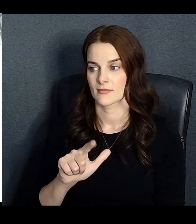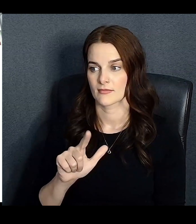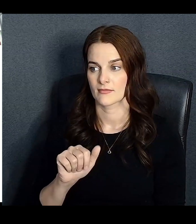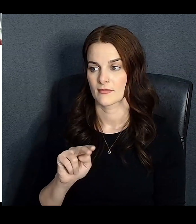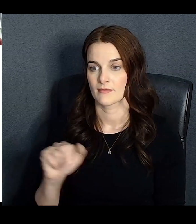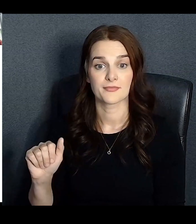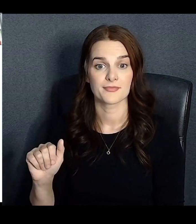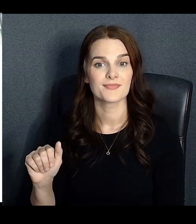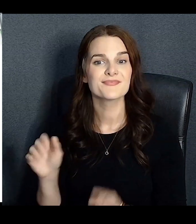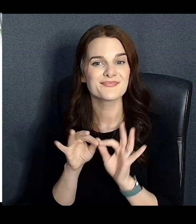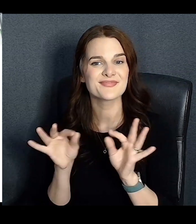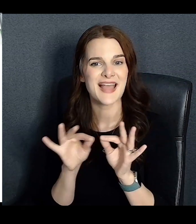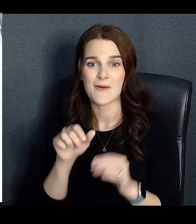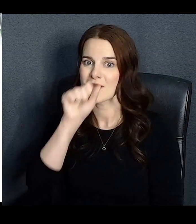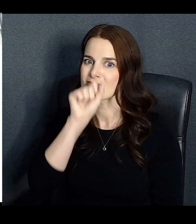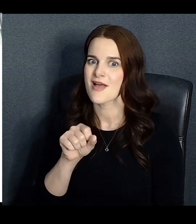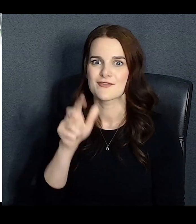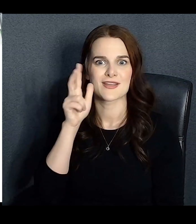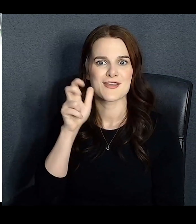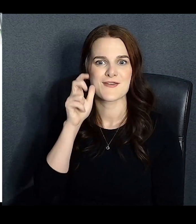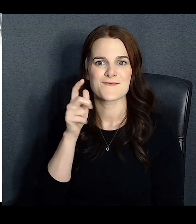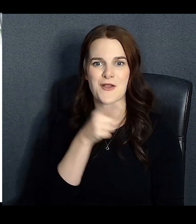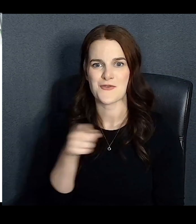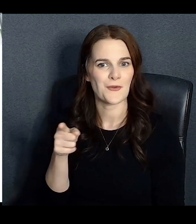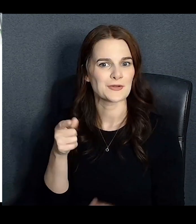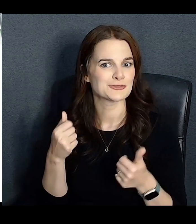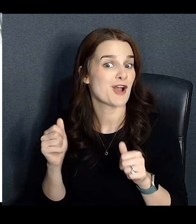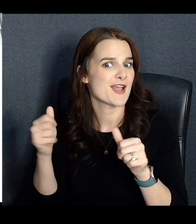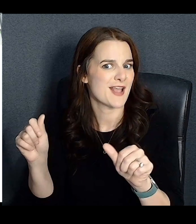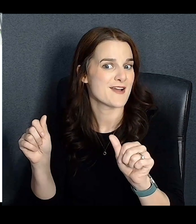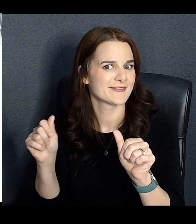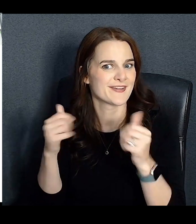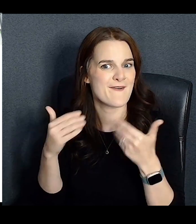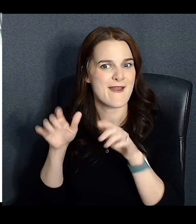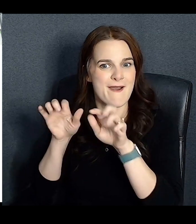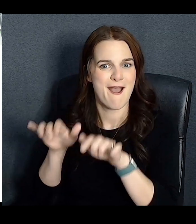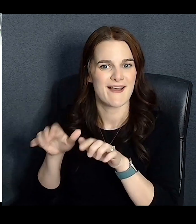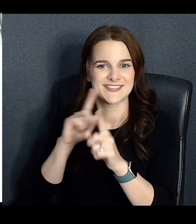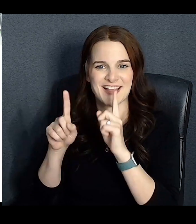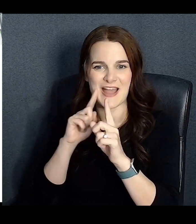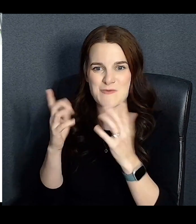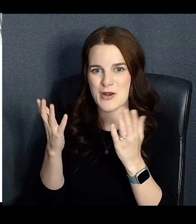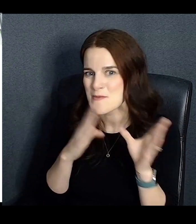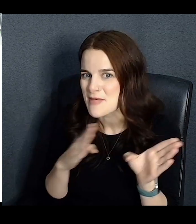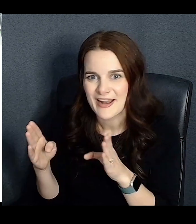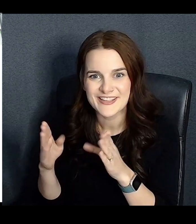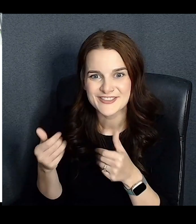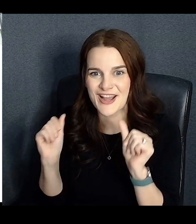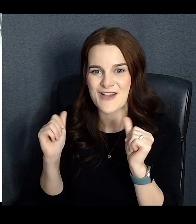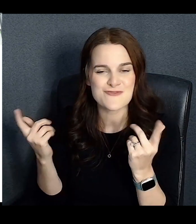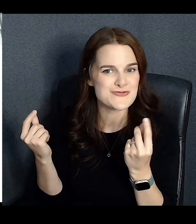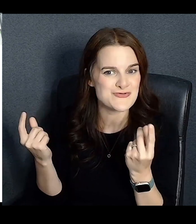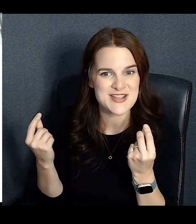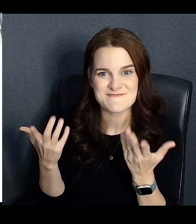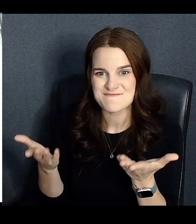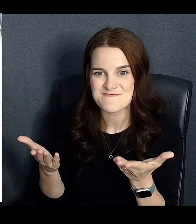Yeah, so I would love to hear what everyone tries out. So maybe pop in the chat what you are trying. What are you